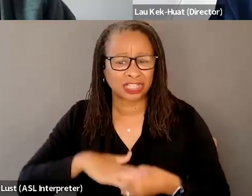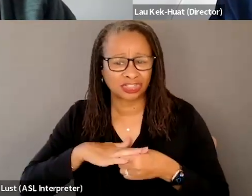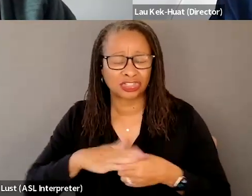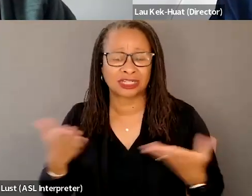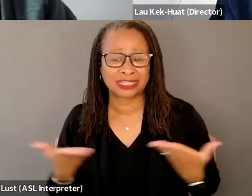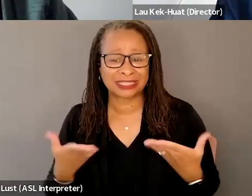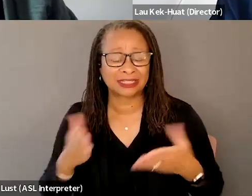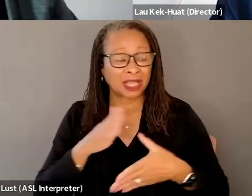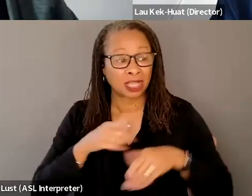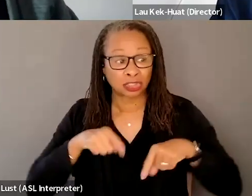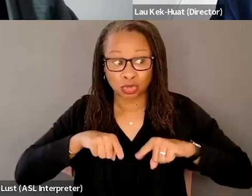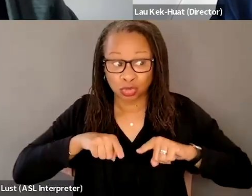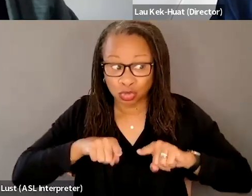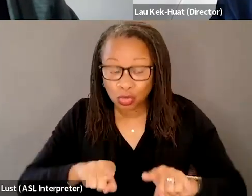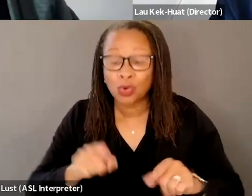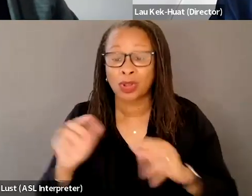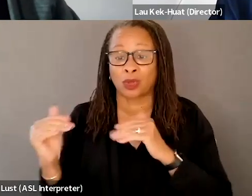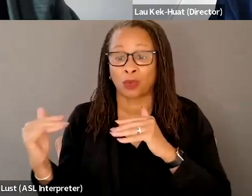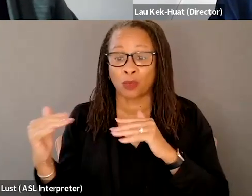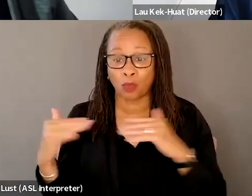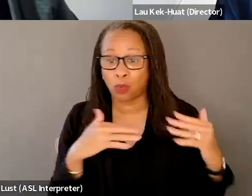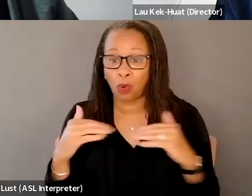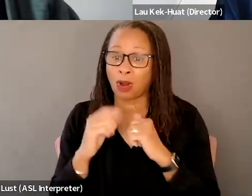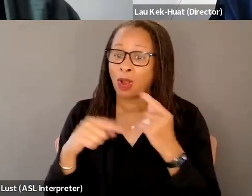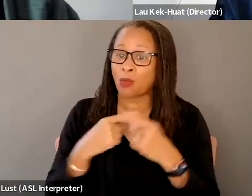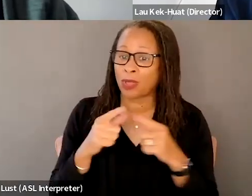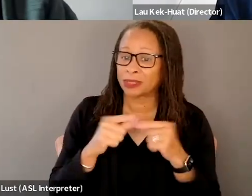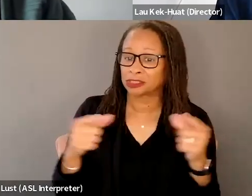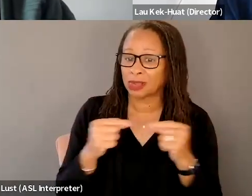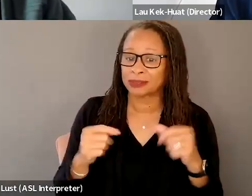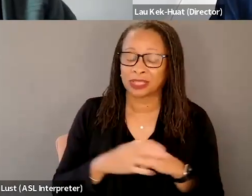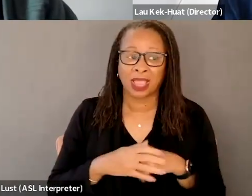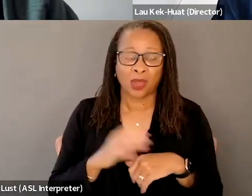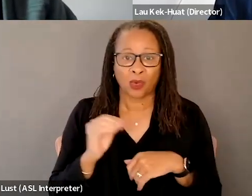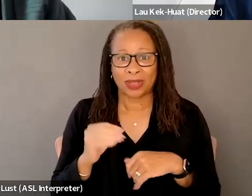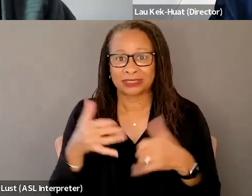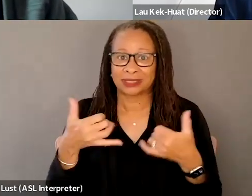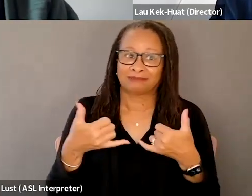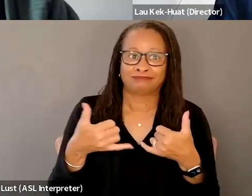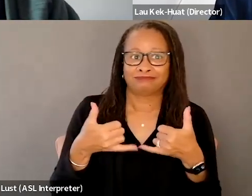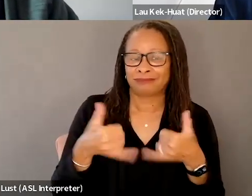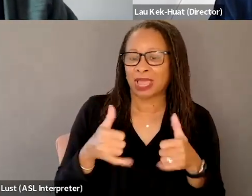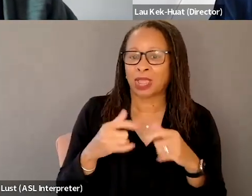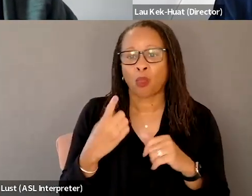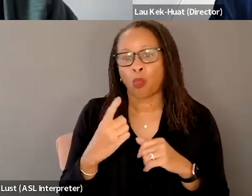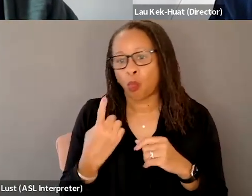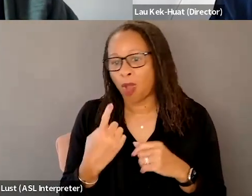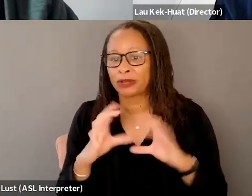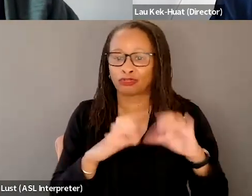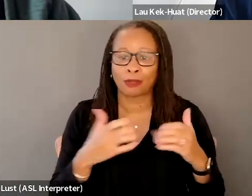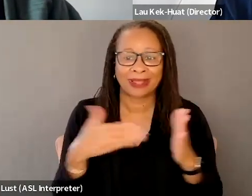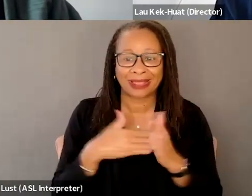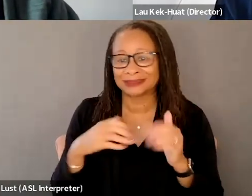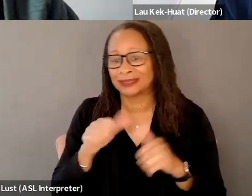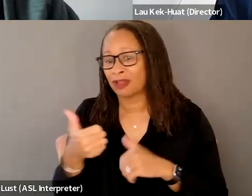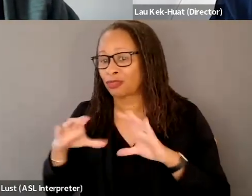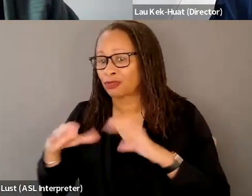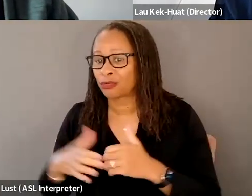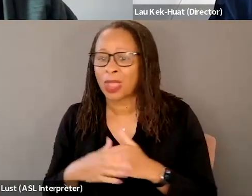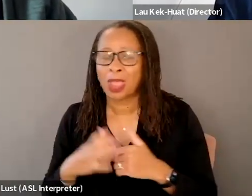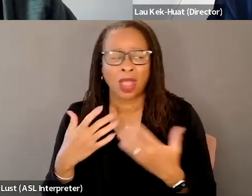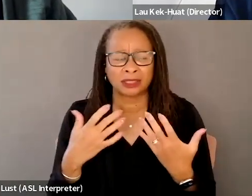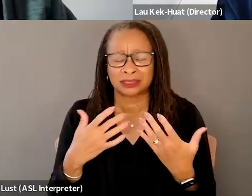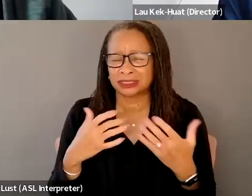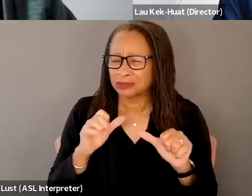existed during the war, when the Japanese were playing one ethnic group off against another, to what extent do they still